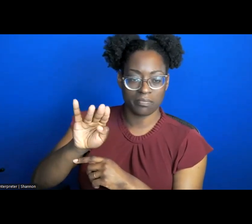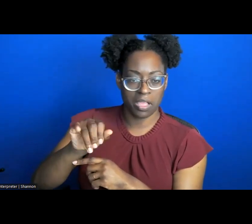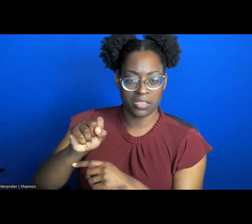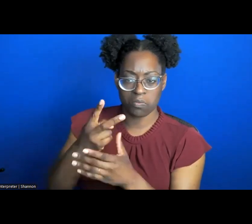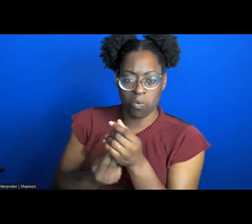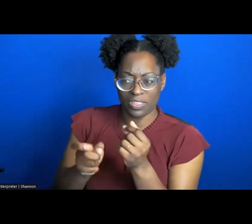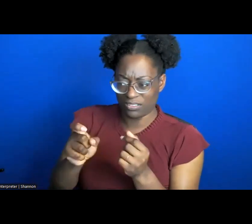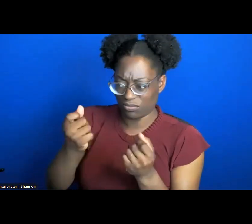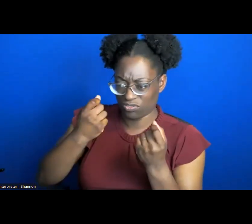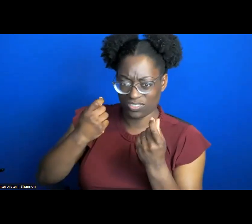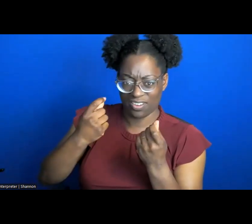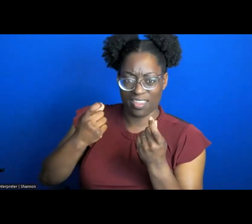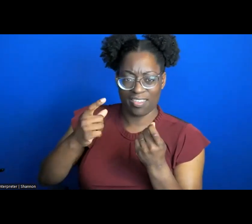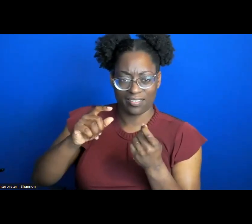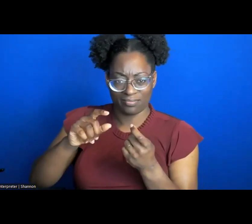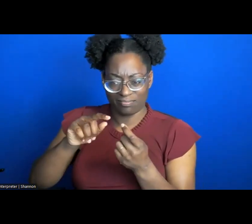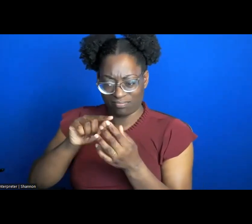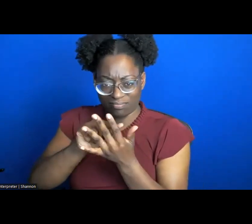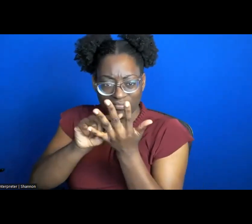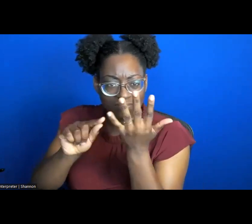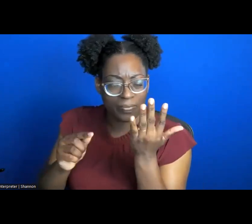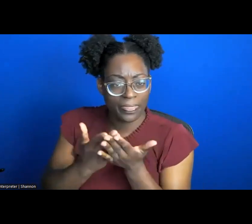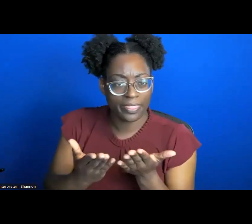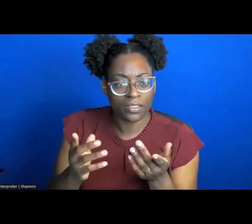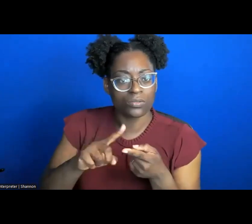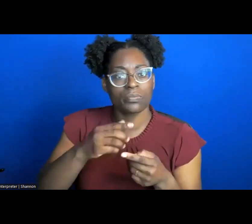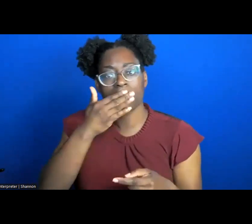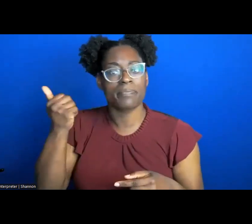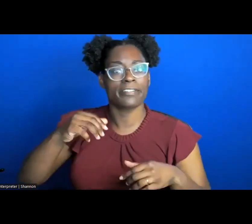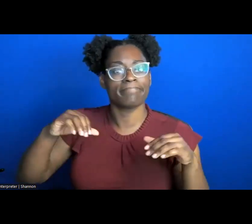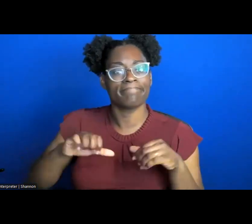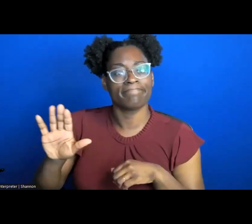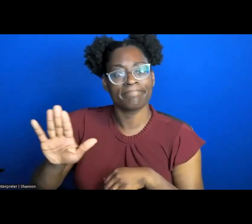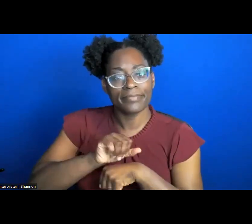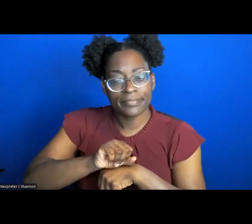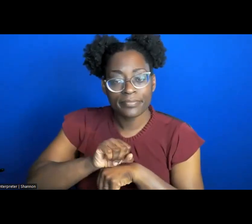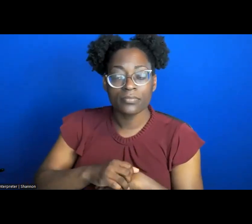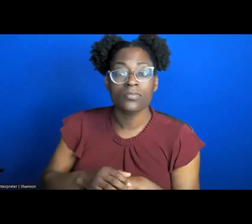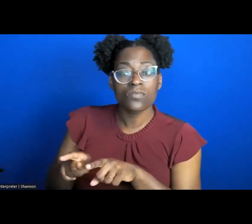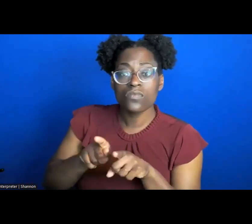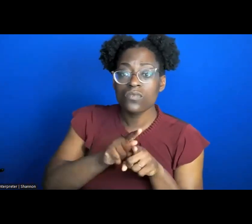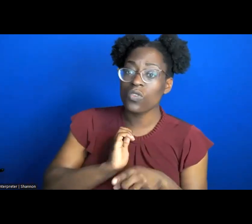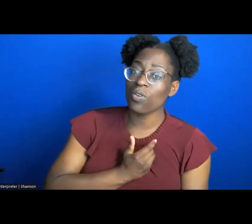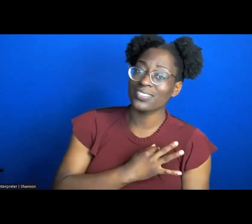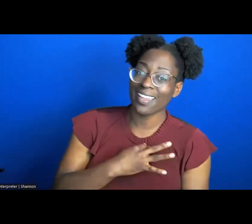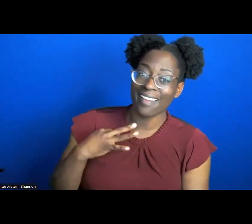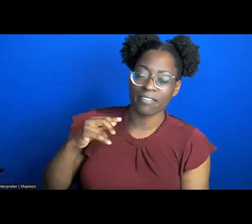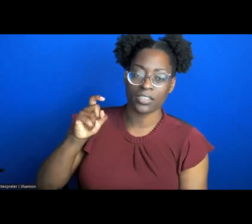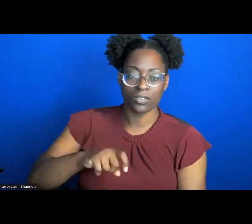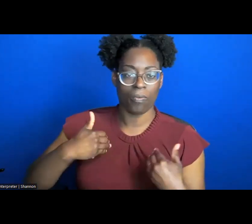staff need to have the skills, knowledge, and confidence to disrupt racism and bias when they see it